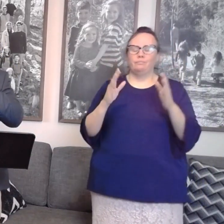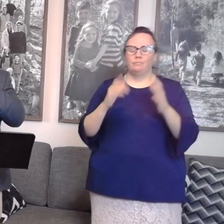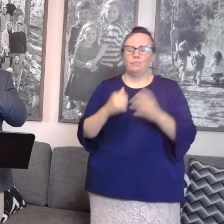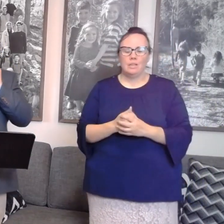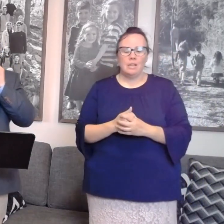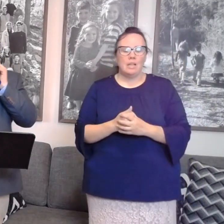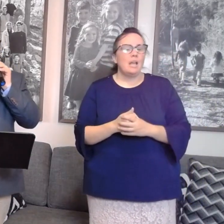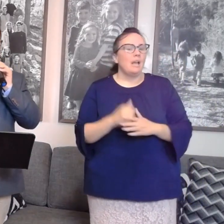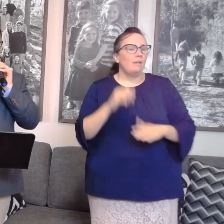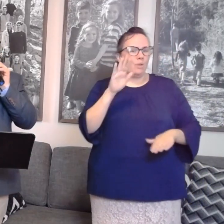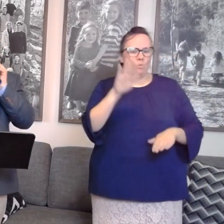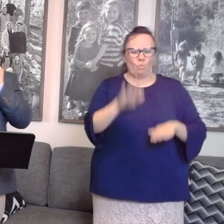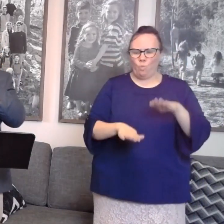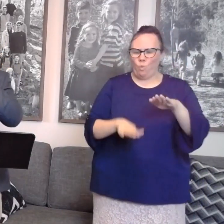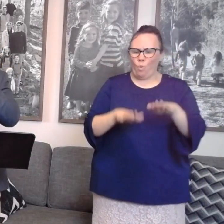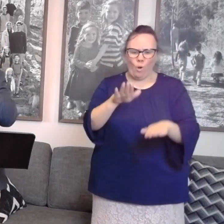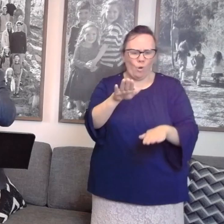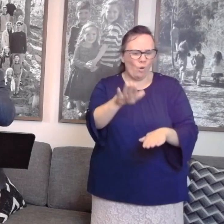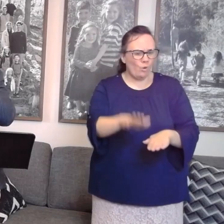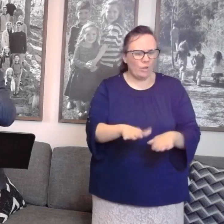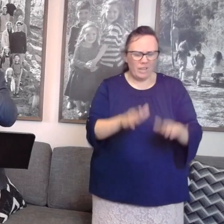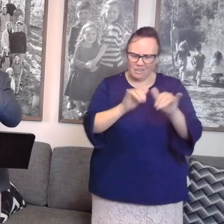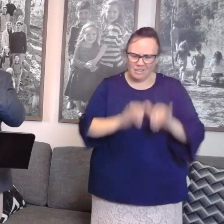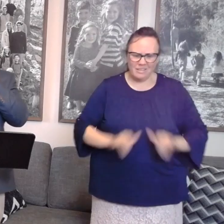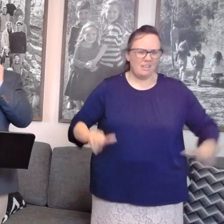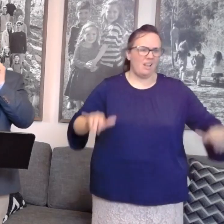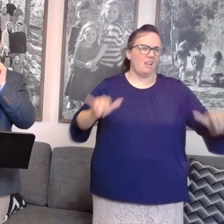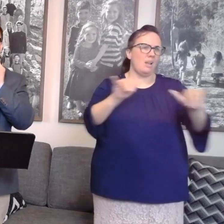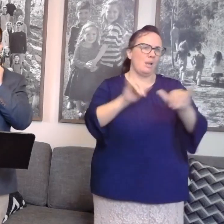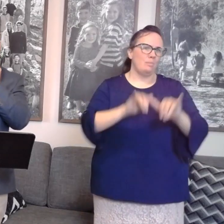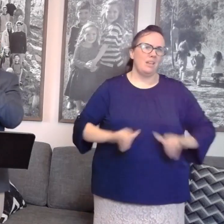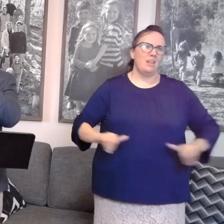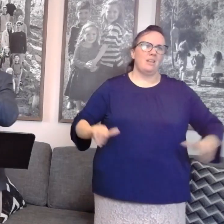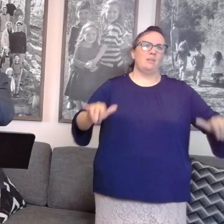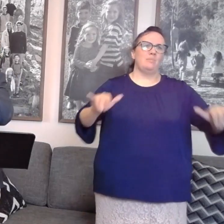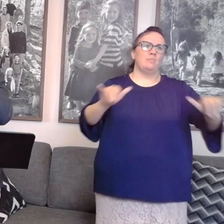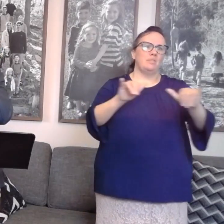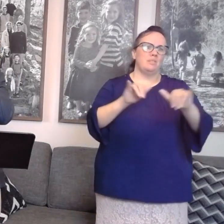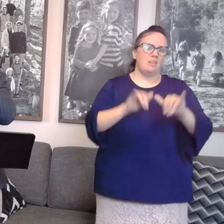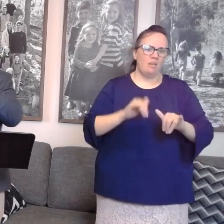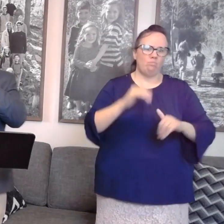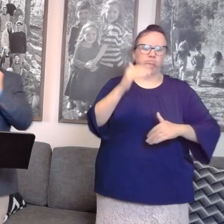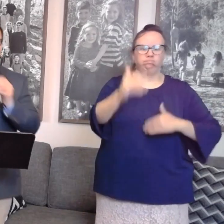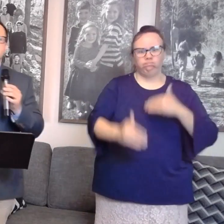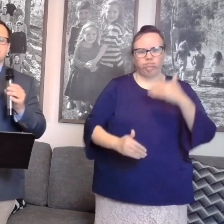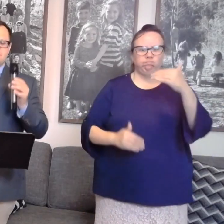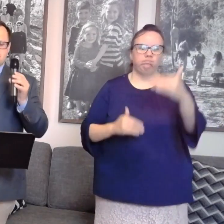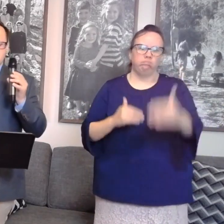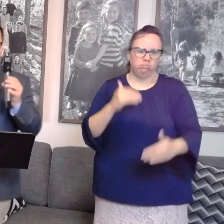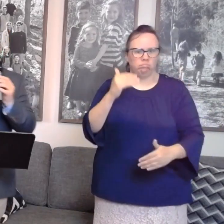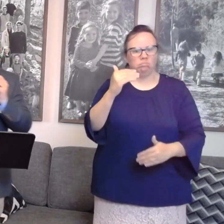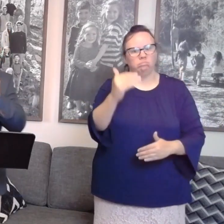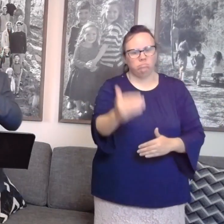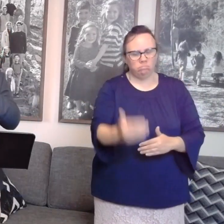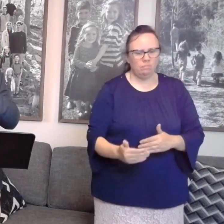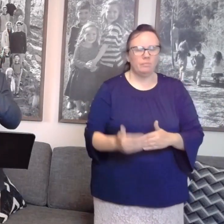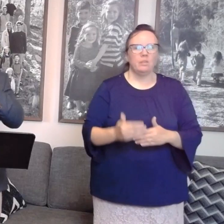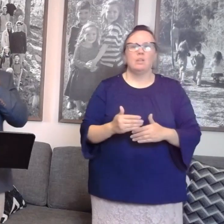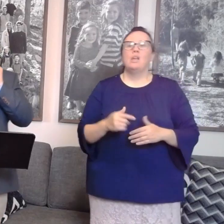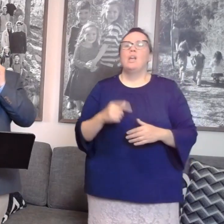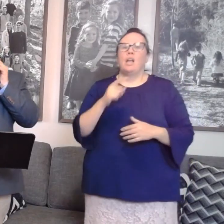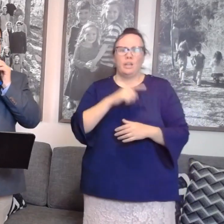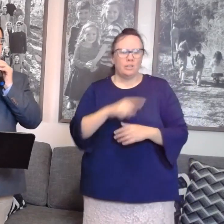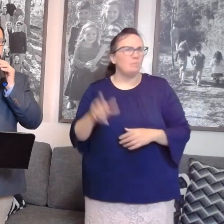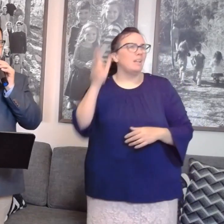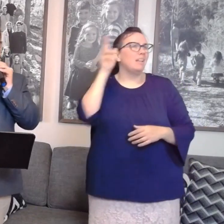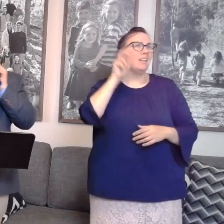if you've been walking the same old road for miles and miles, oh, if you've